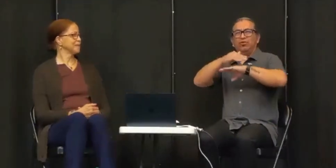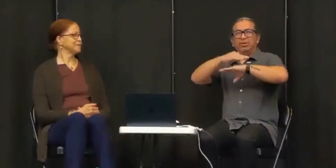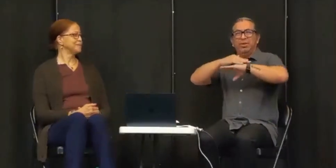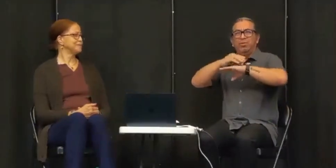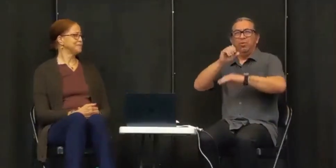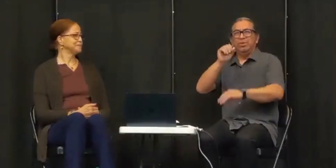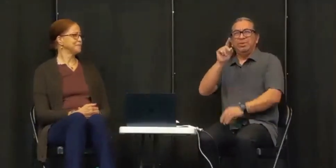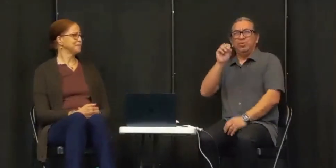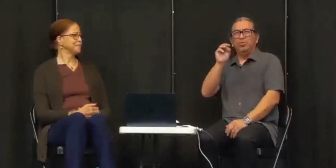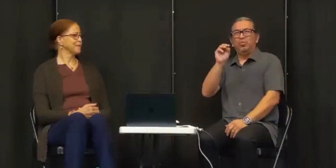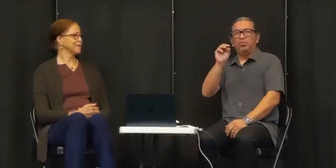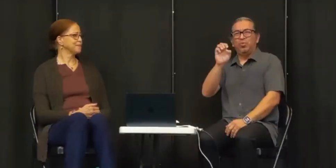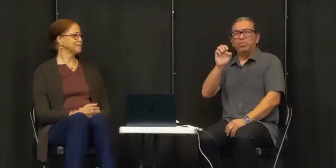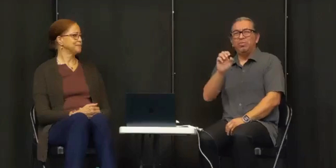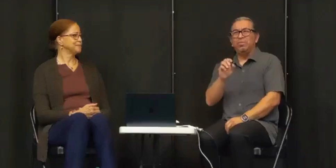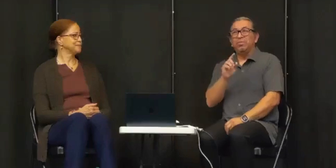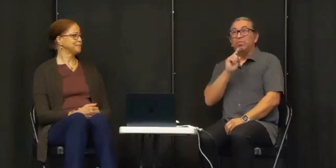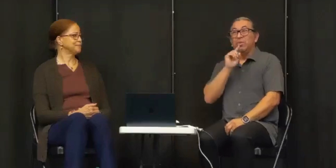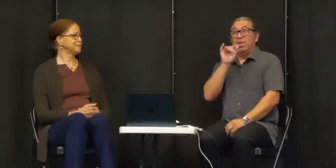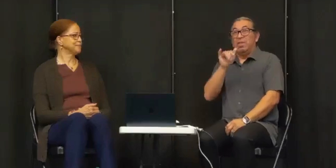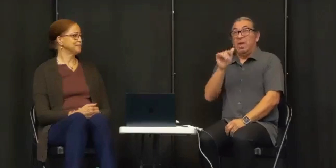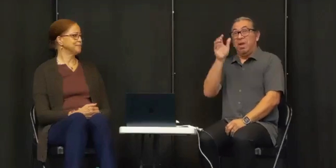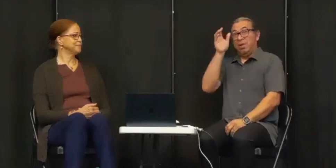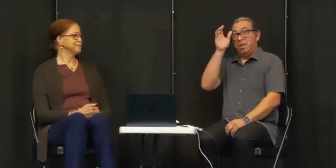What is dinner table syndrome?